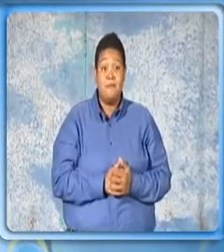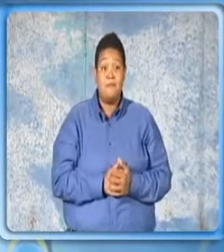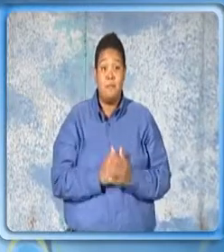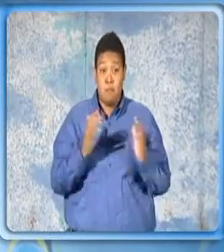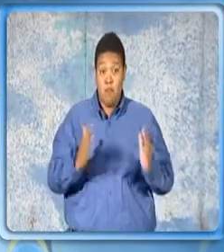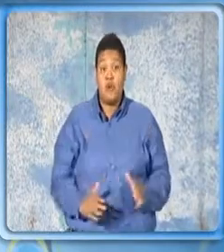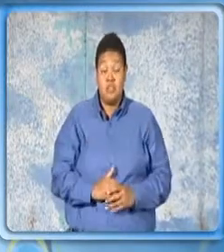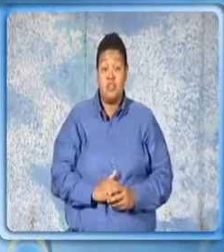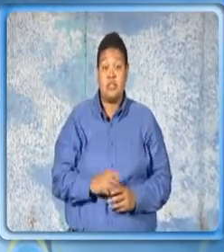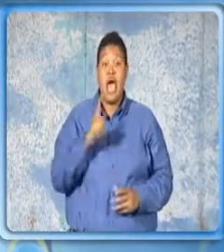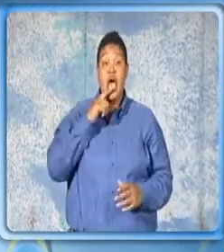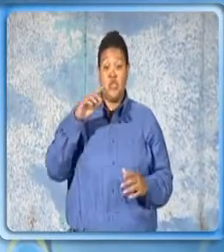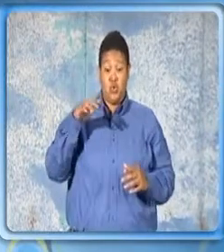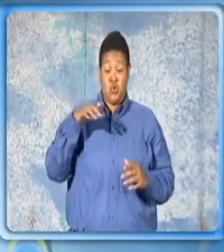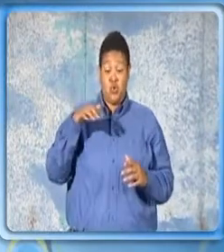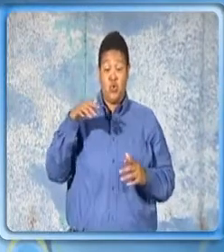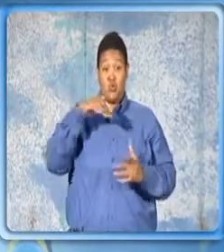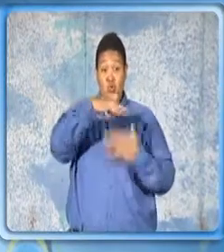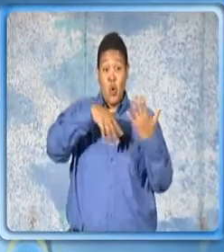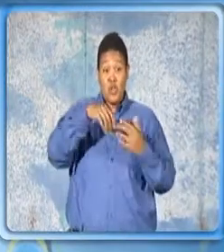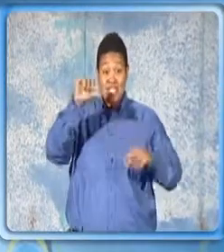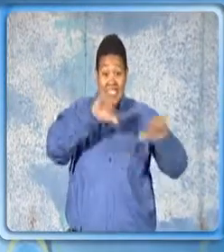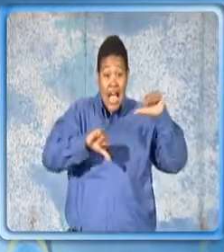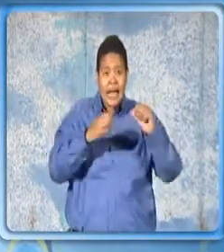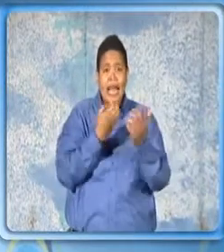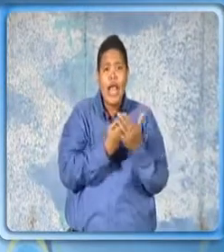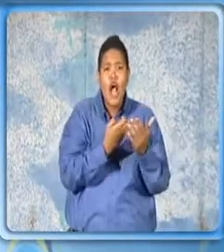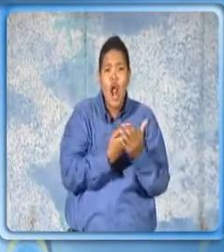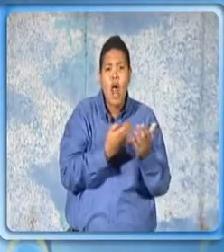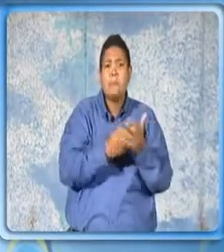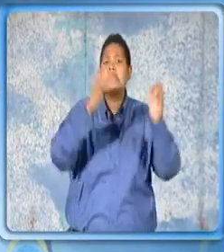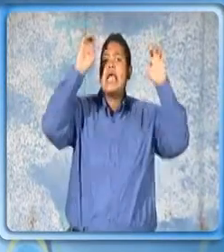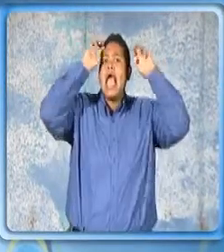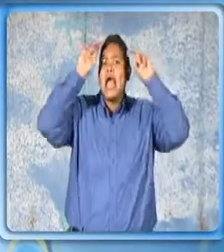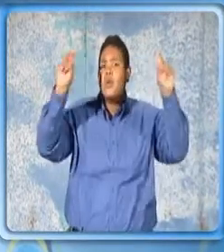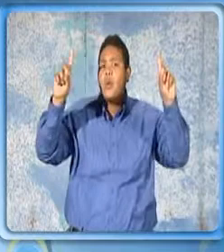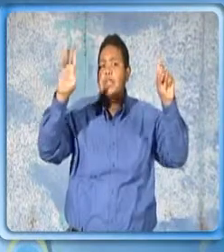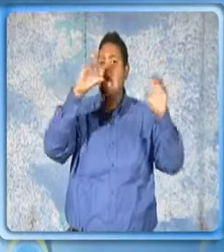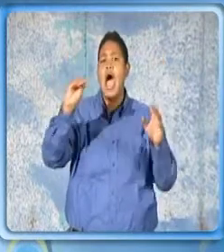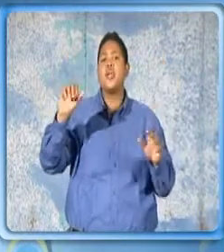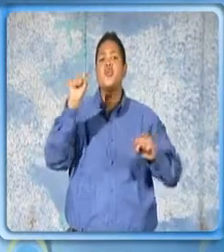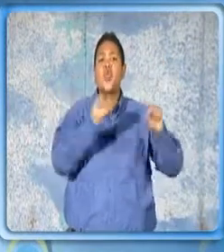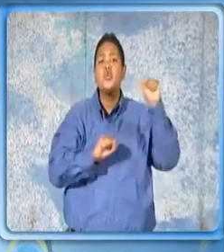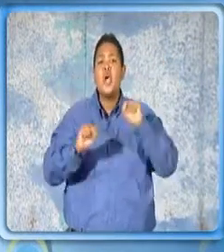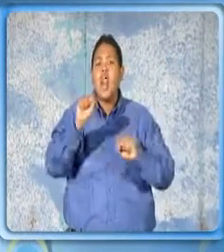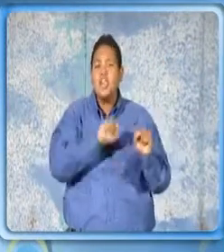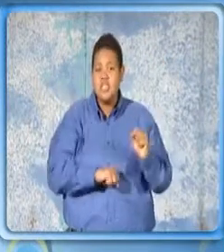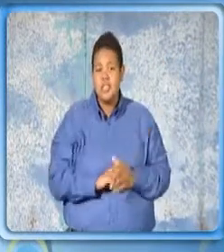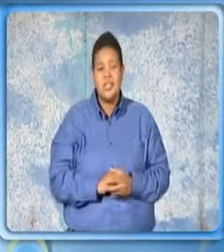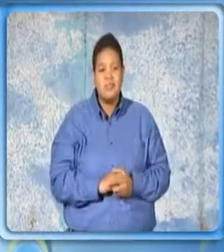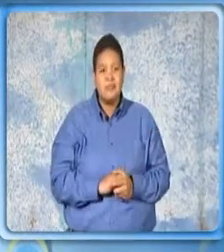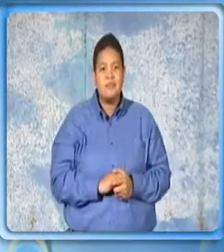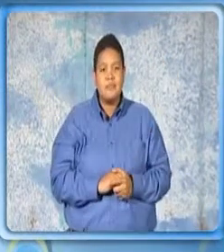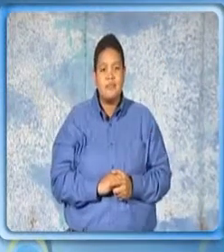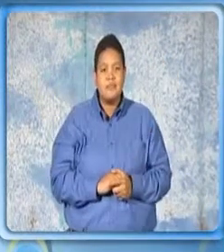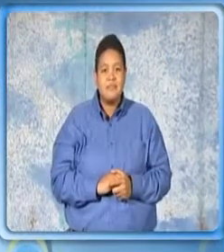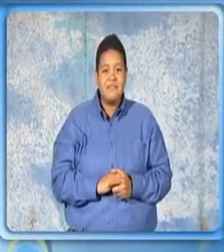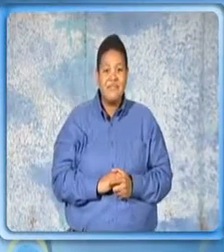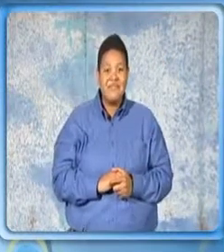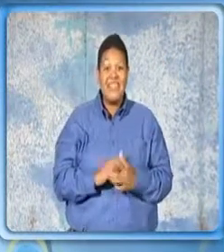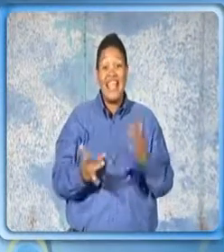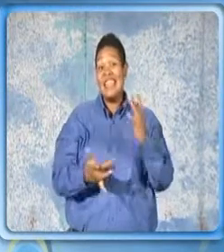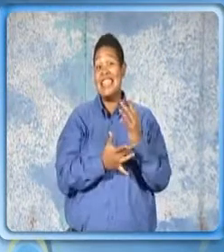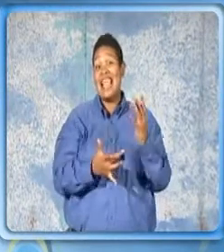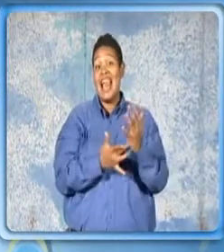As social scientists in economics, education, and sociology. In the technical